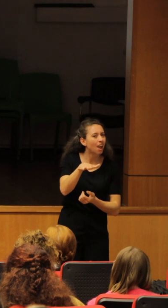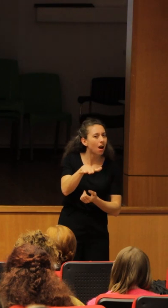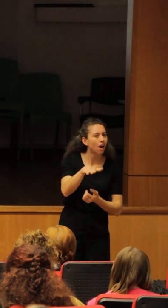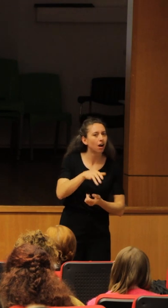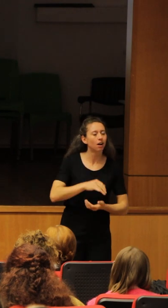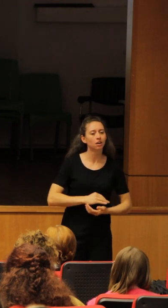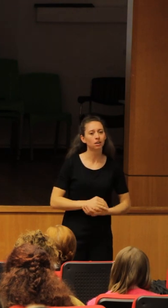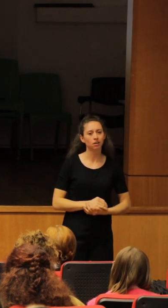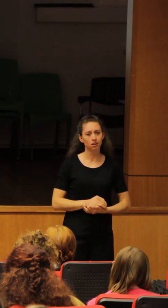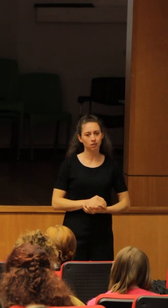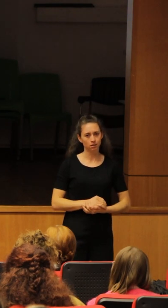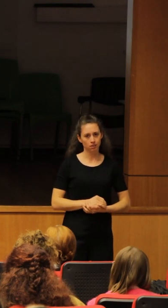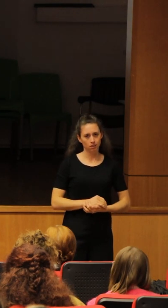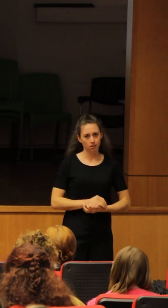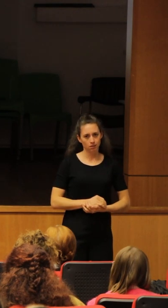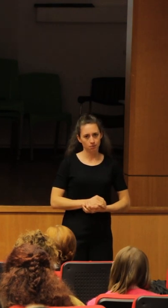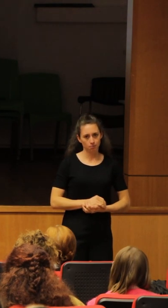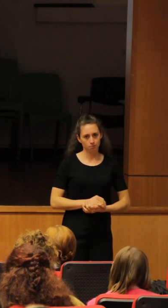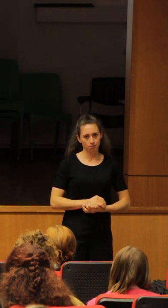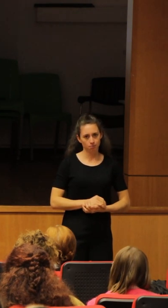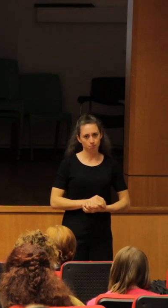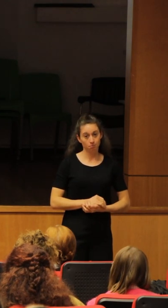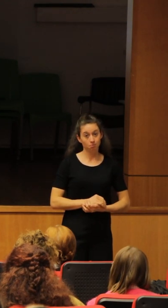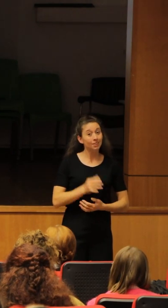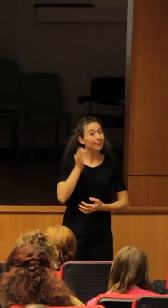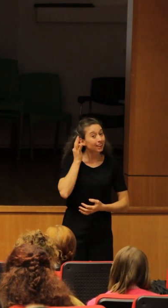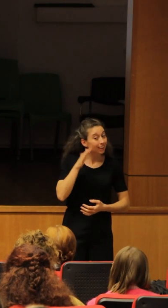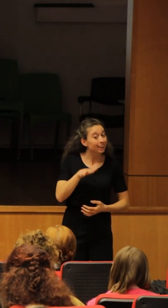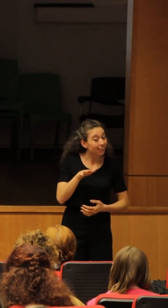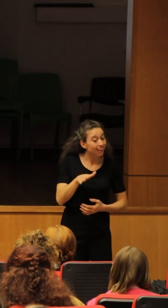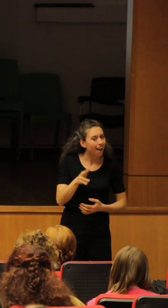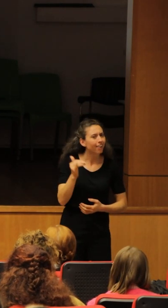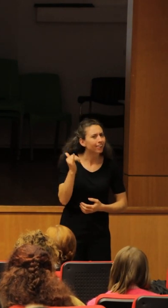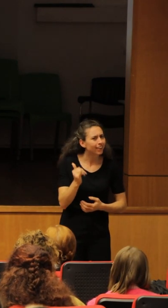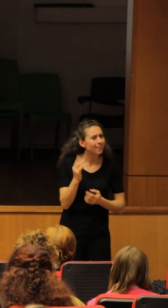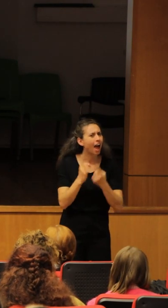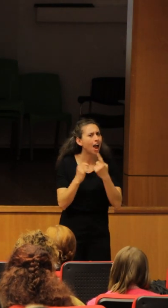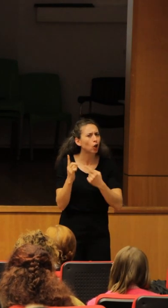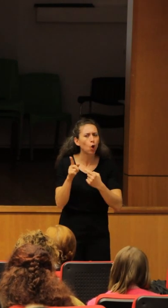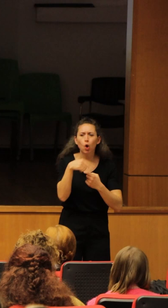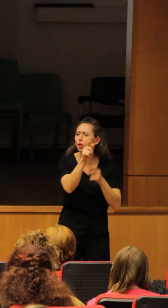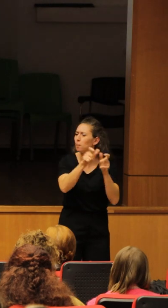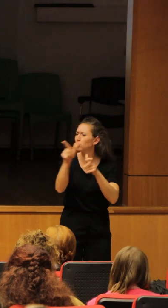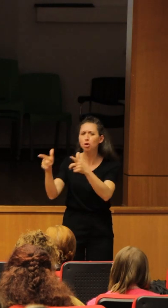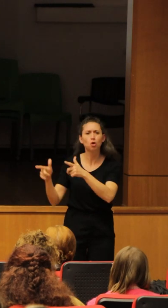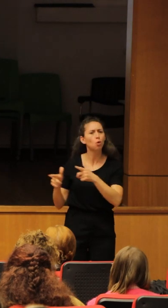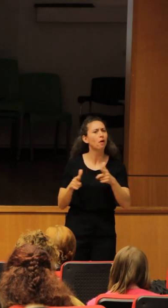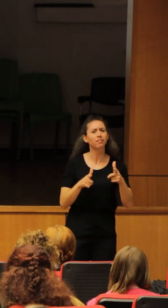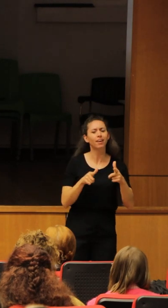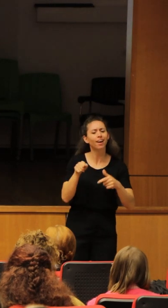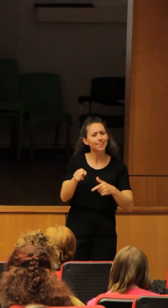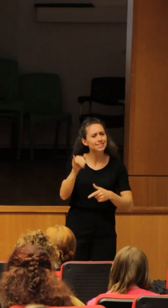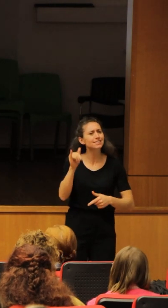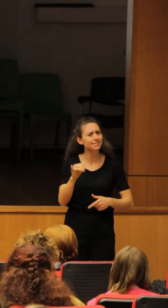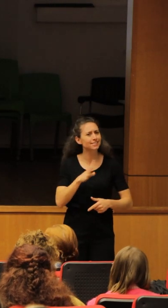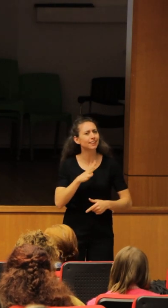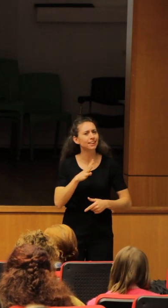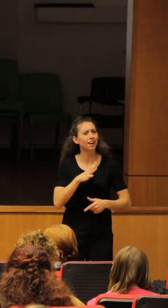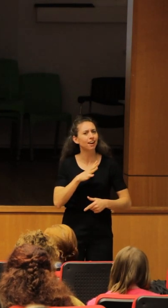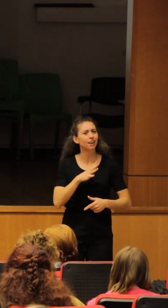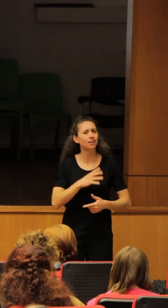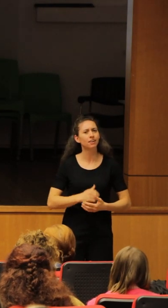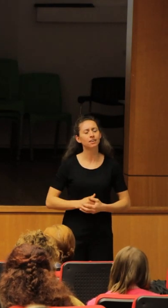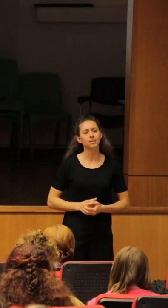didn't have when she went to this village square. Que ella tenía lo que el resto de la gente no tenía cuando fueron a la plaza del pueblo.